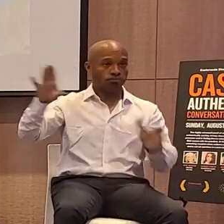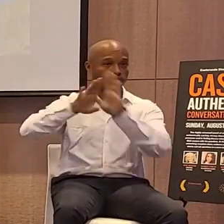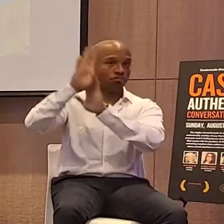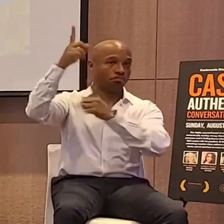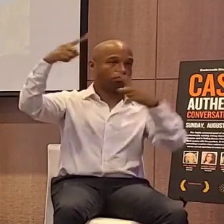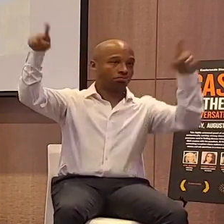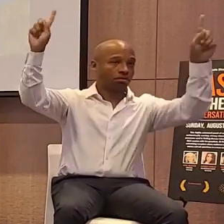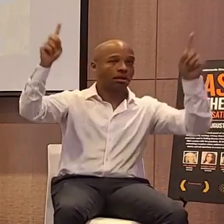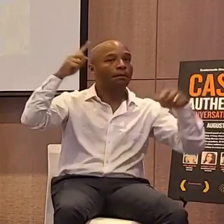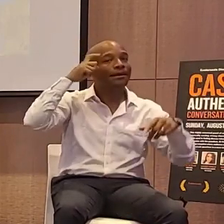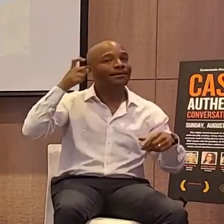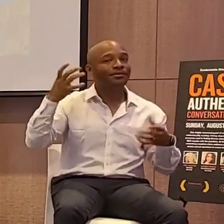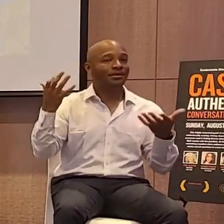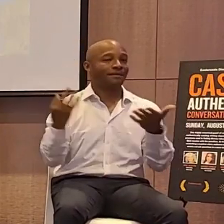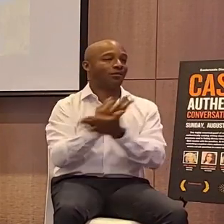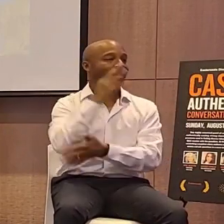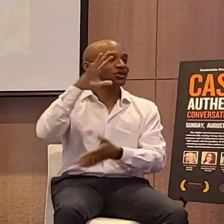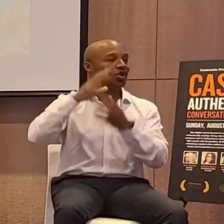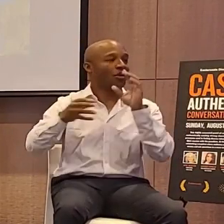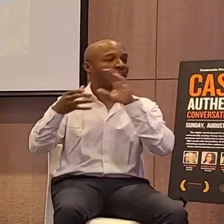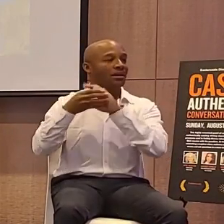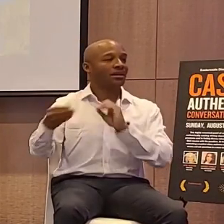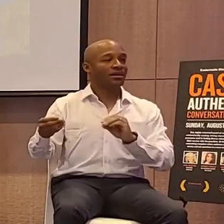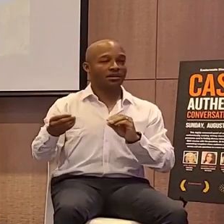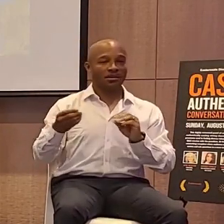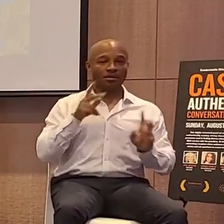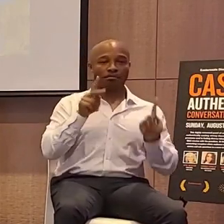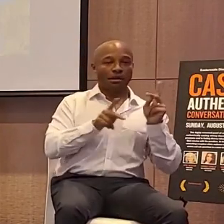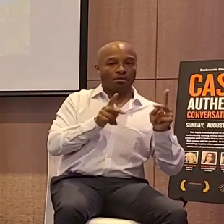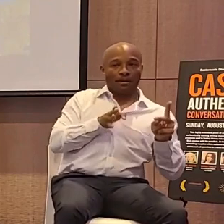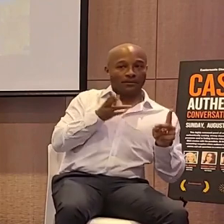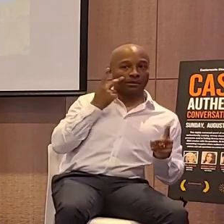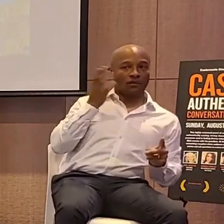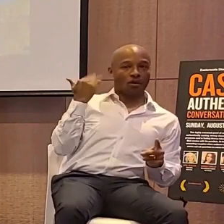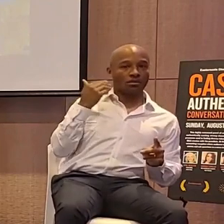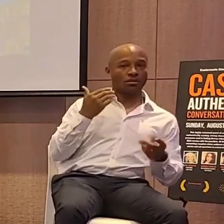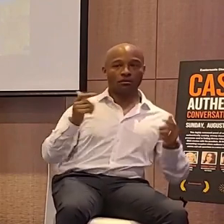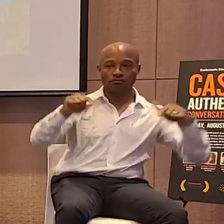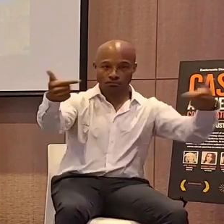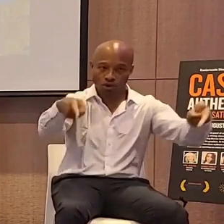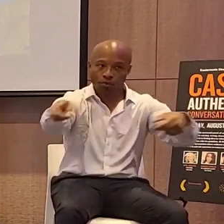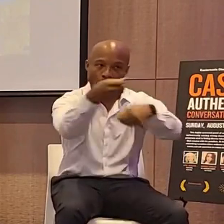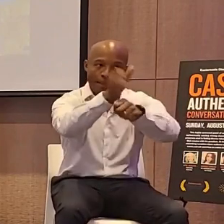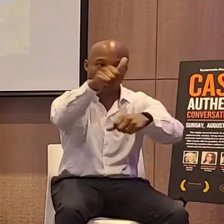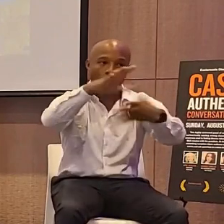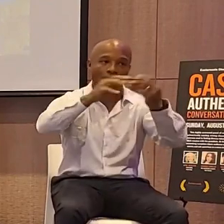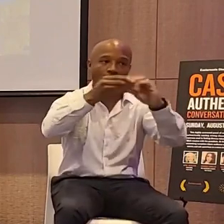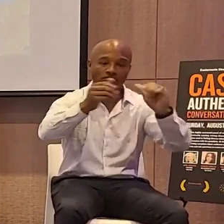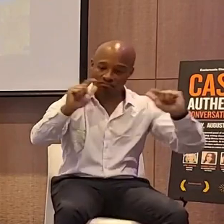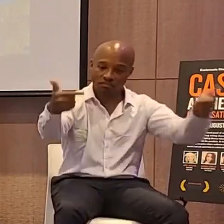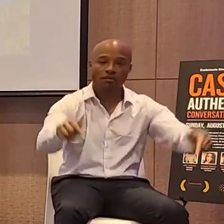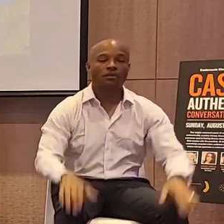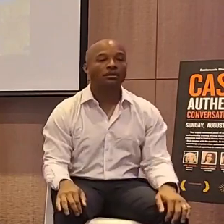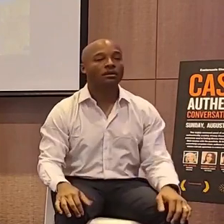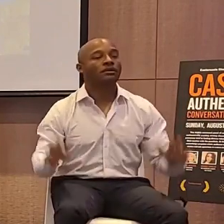story. It was a story no one had seen before. So you make that story. Absolutely.